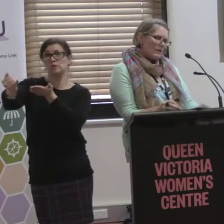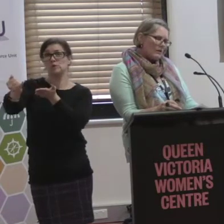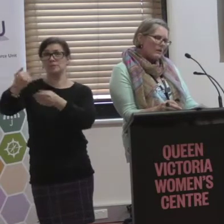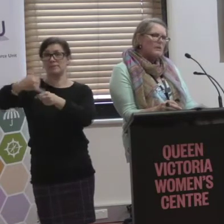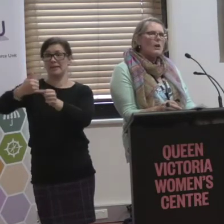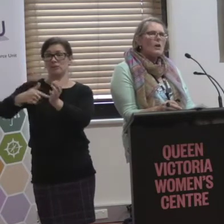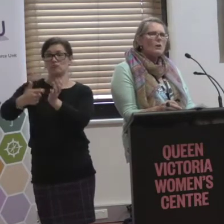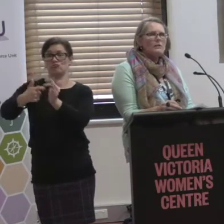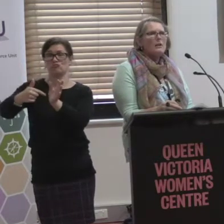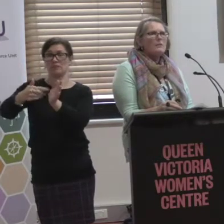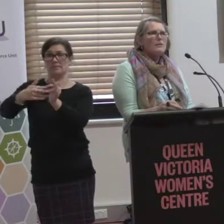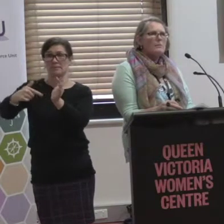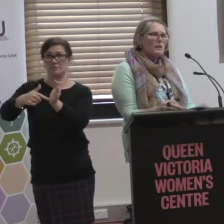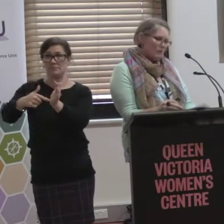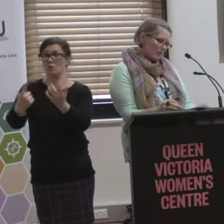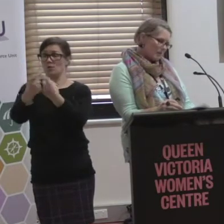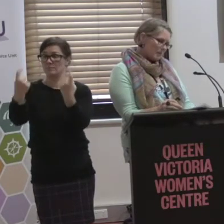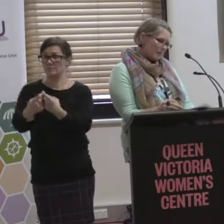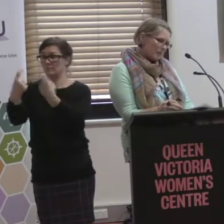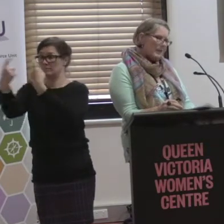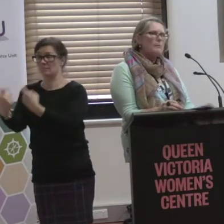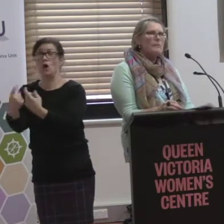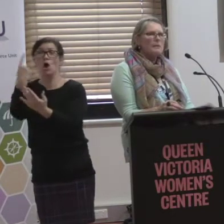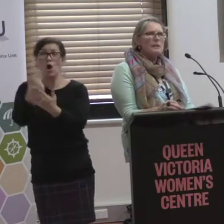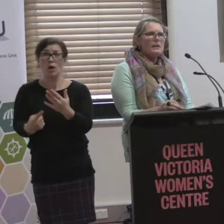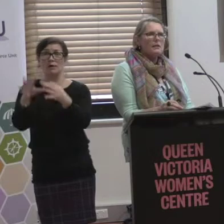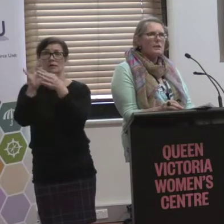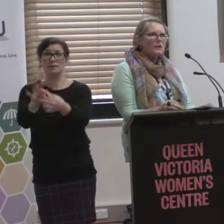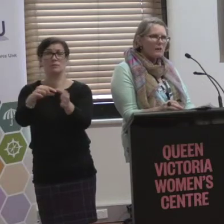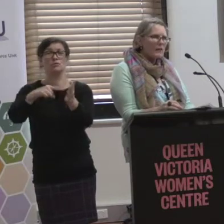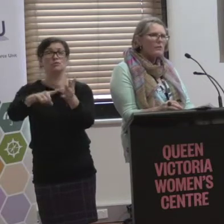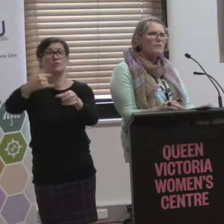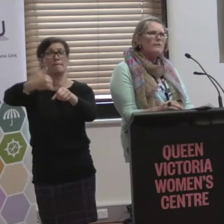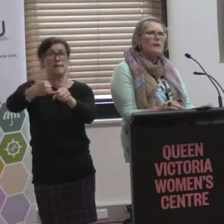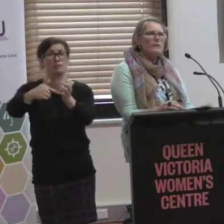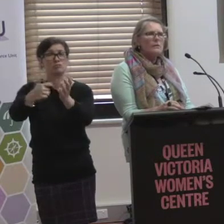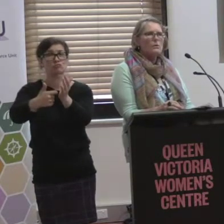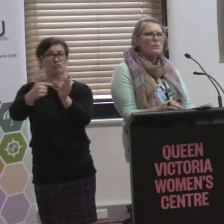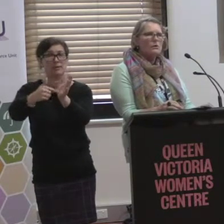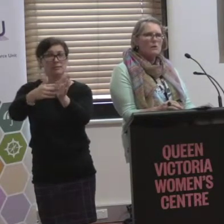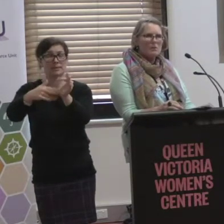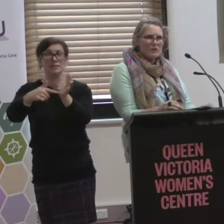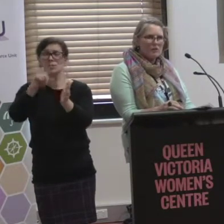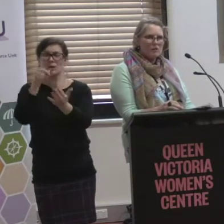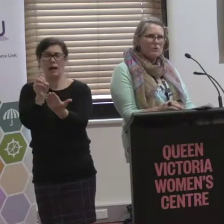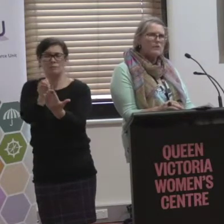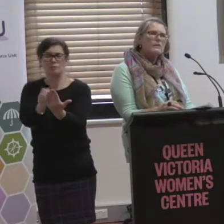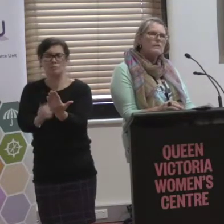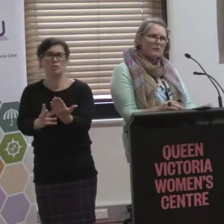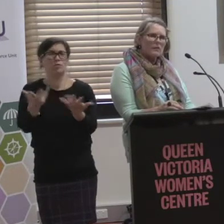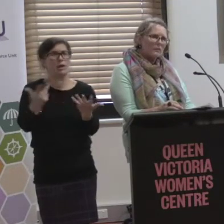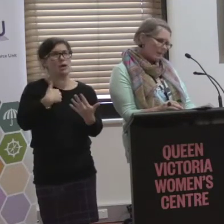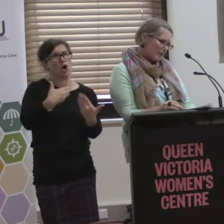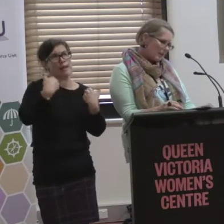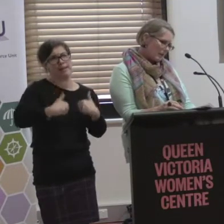the documents are only relevant to medical treatment. You can't put something in there about your financial affairs or your accommodation wishes.